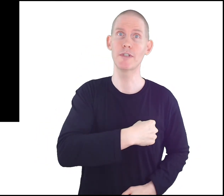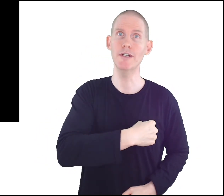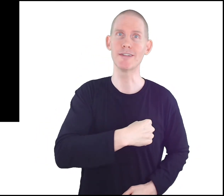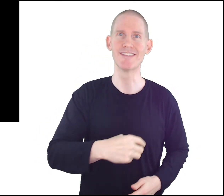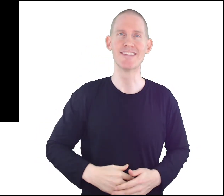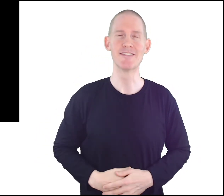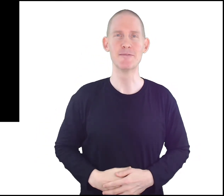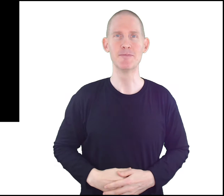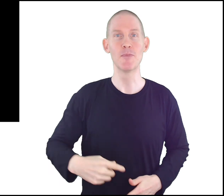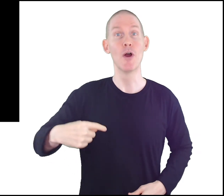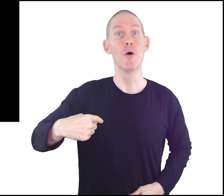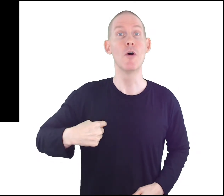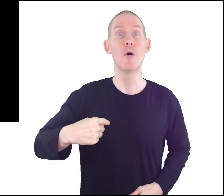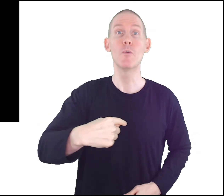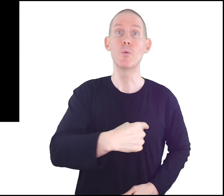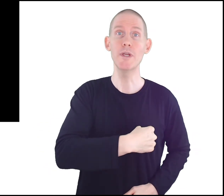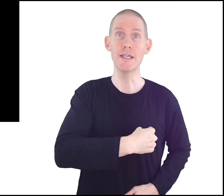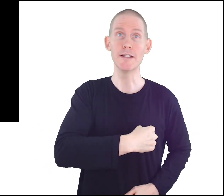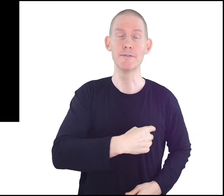here. We.